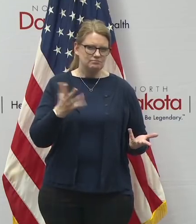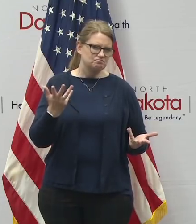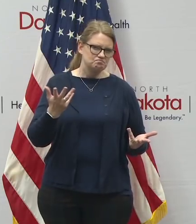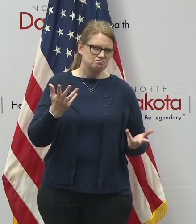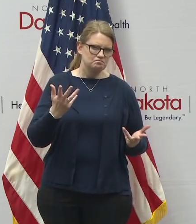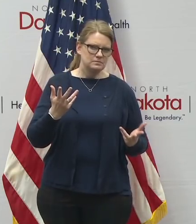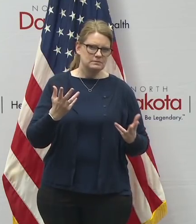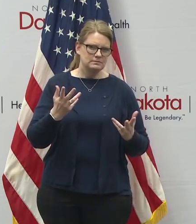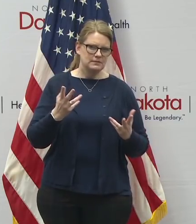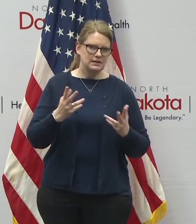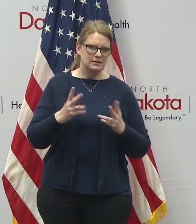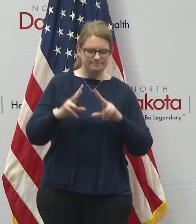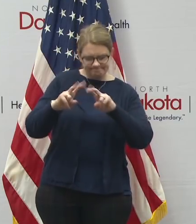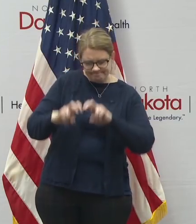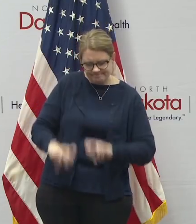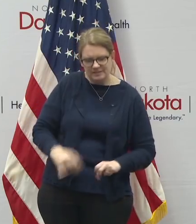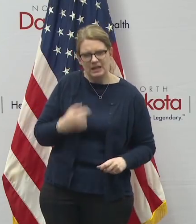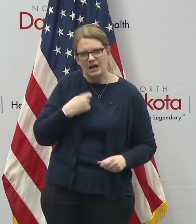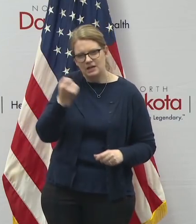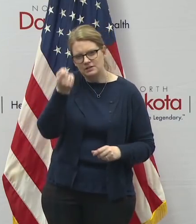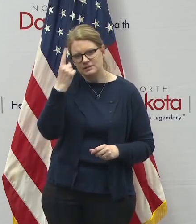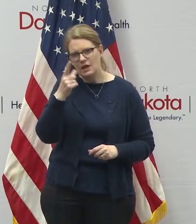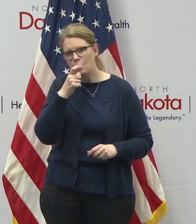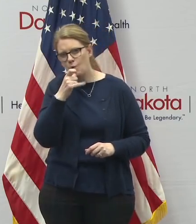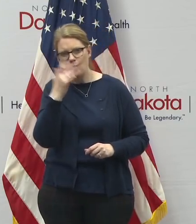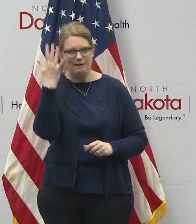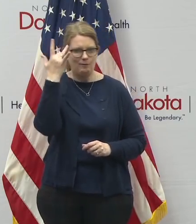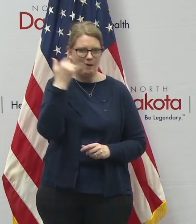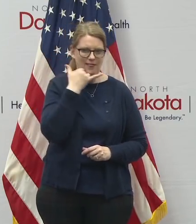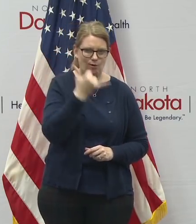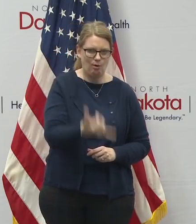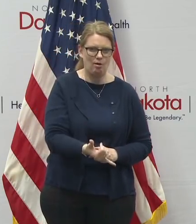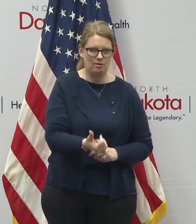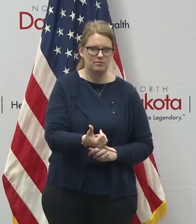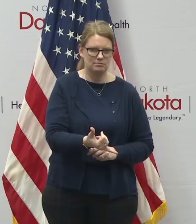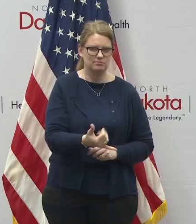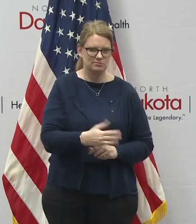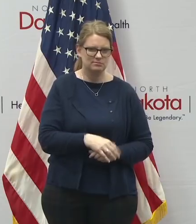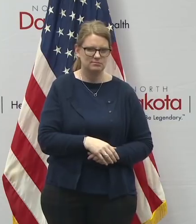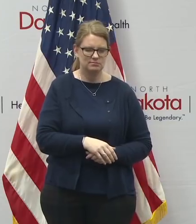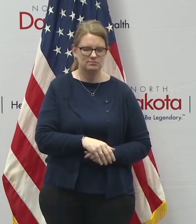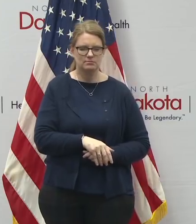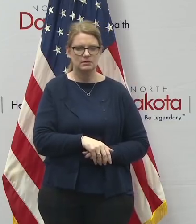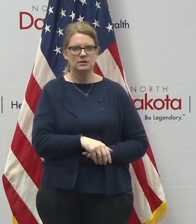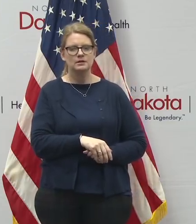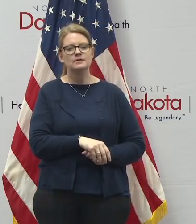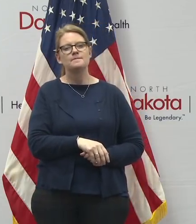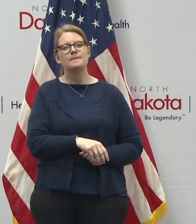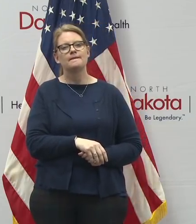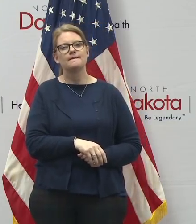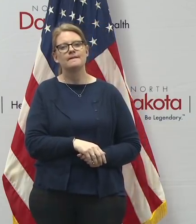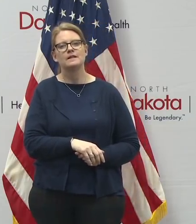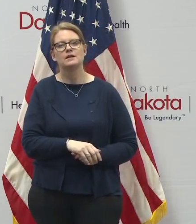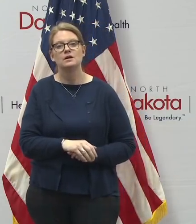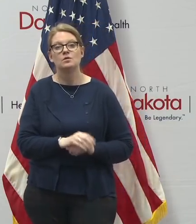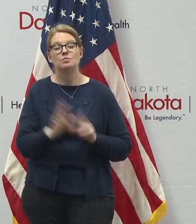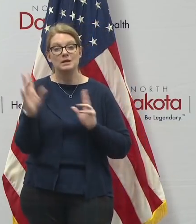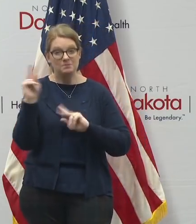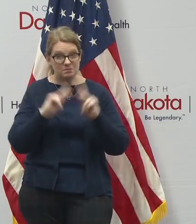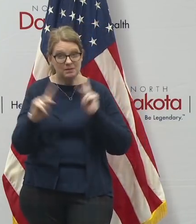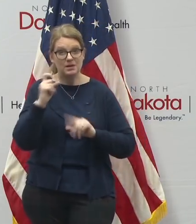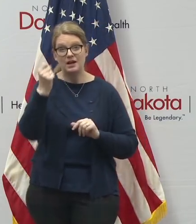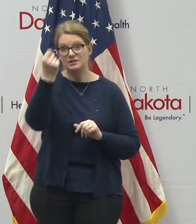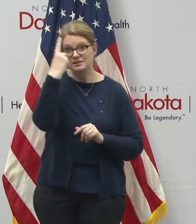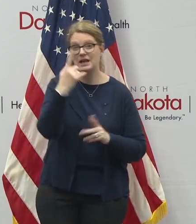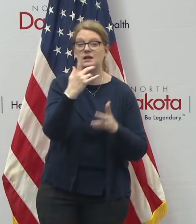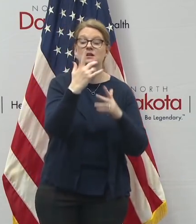who and why people are calling. And again, we found that when people actually understand all the